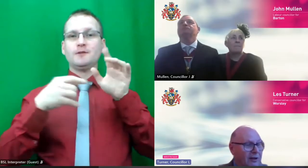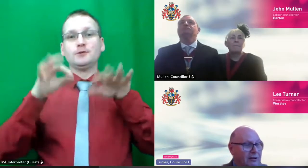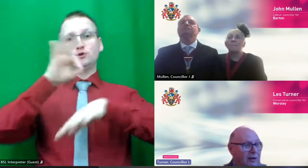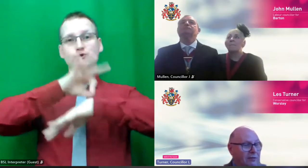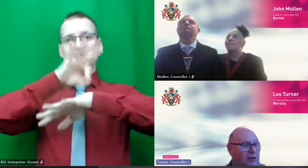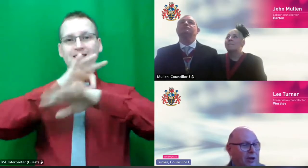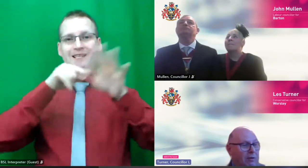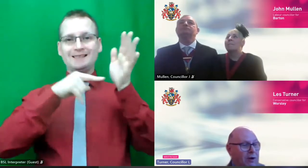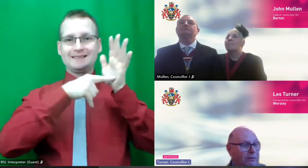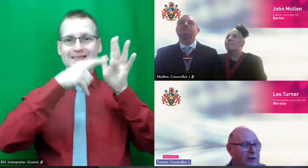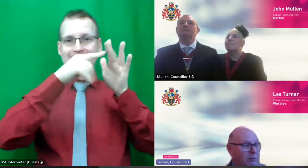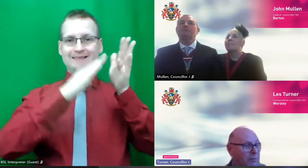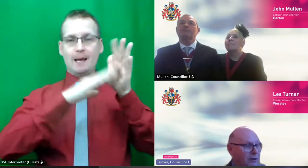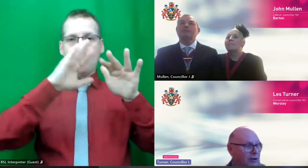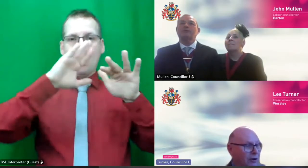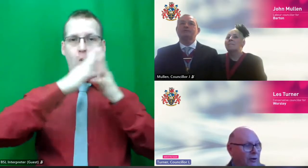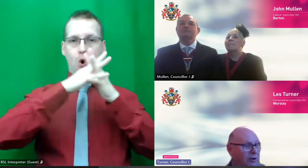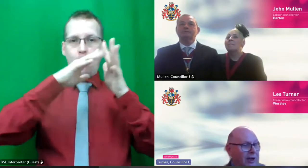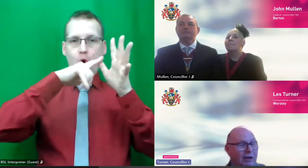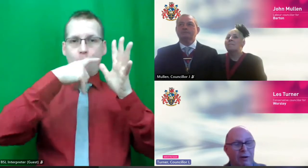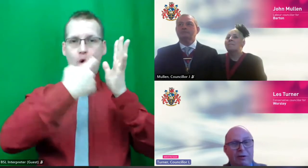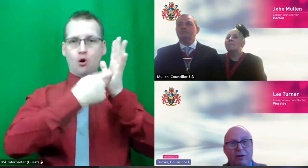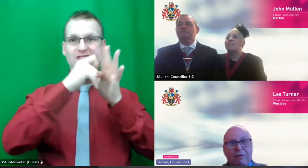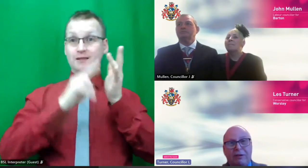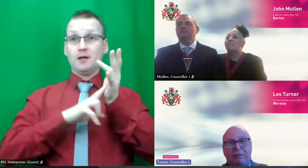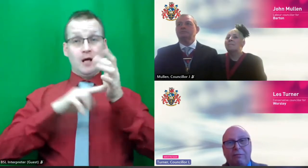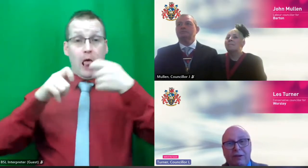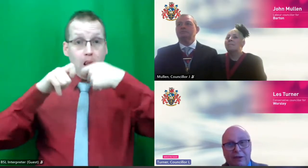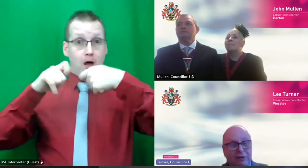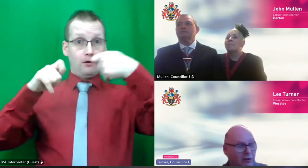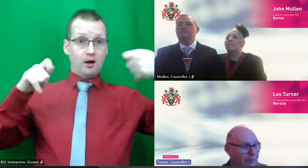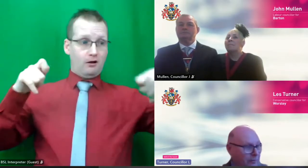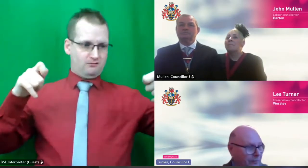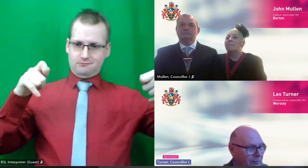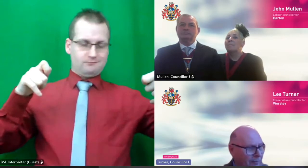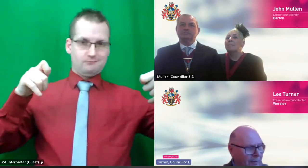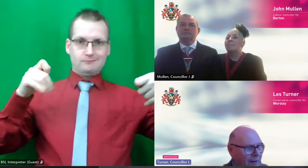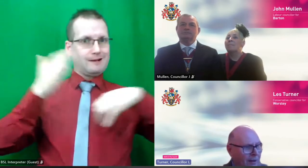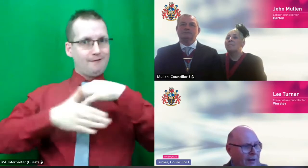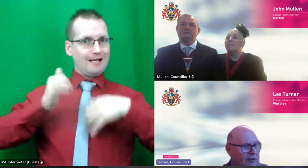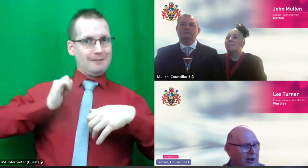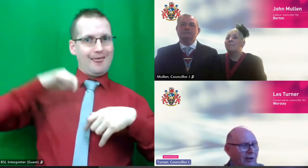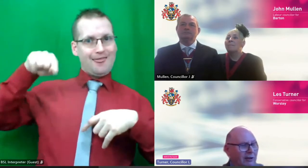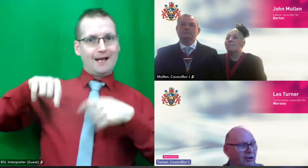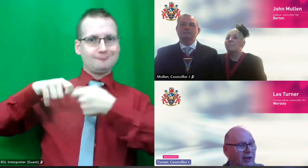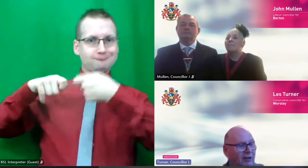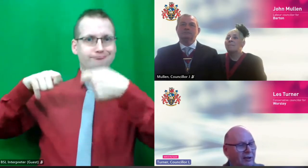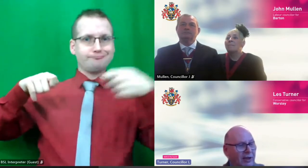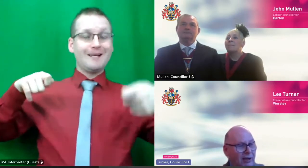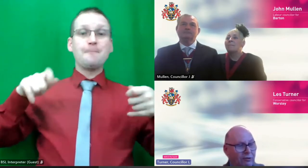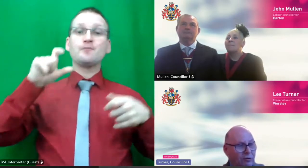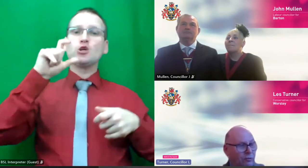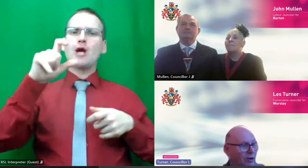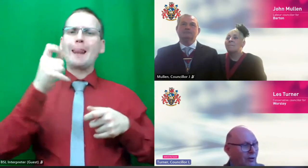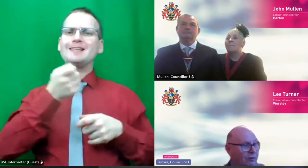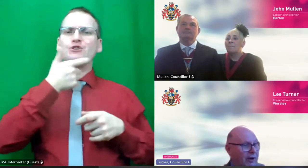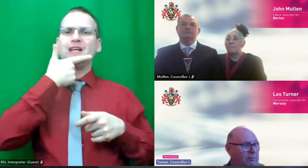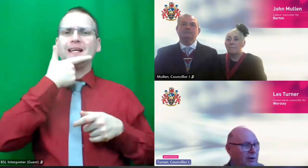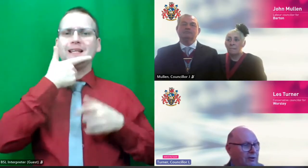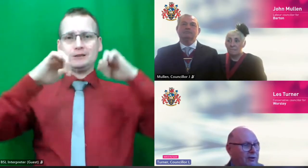Together, they served a term of office much longer than anyone could have envisaged. Charlie has chaired the